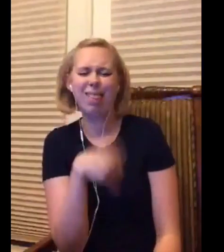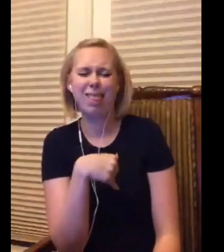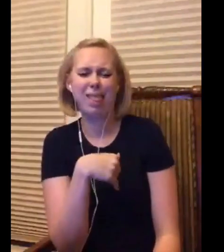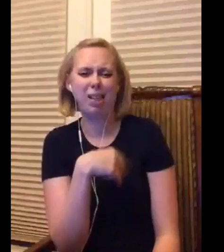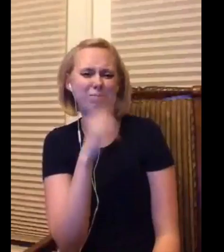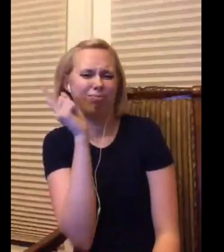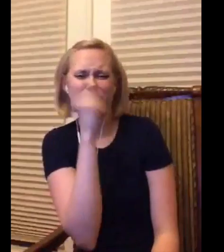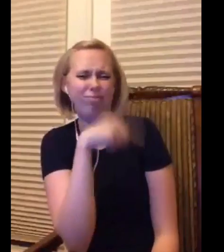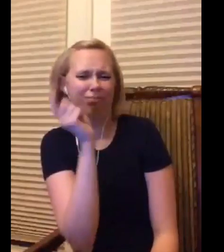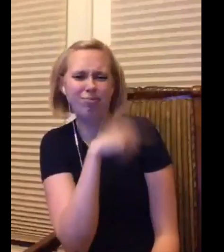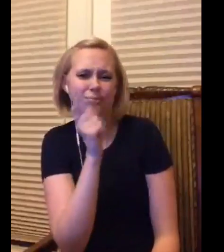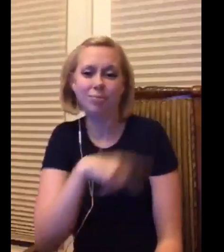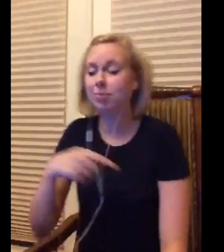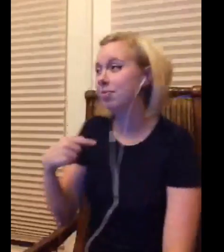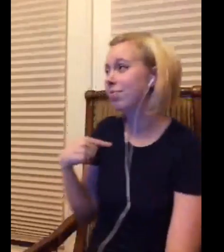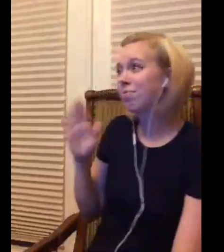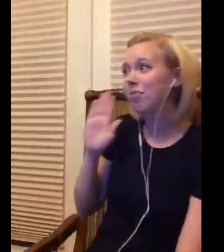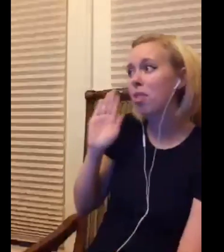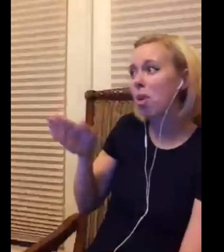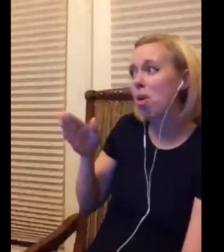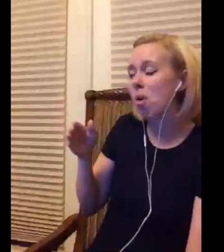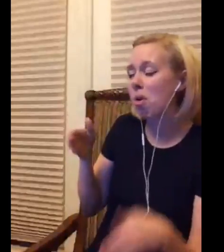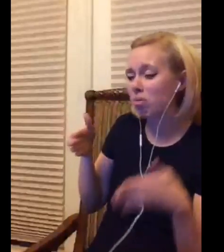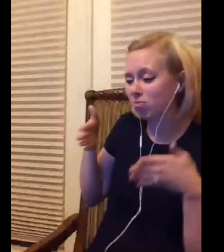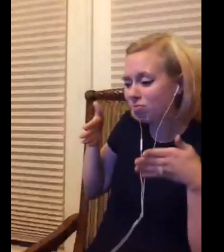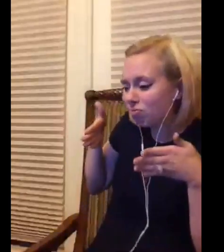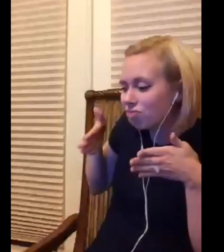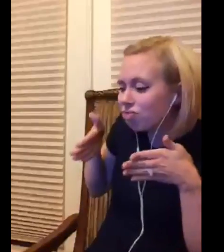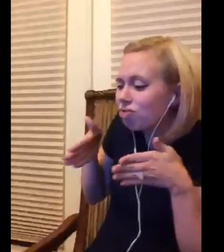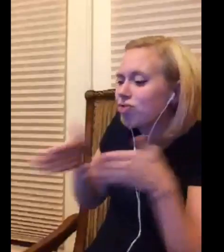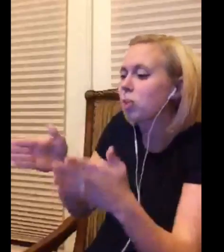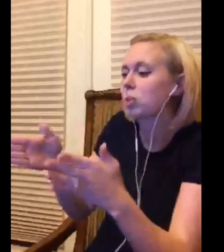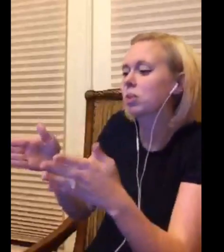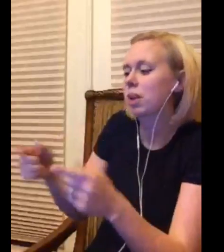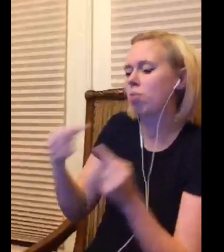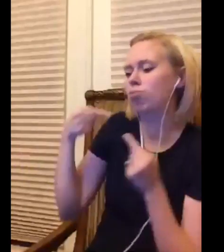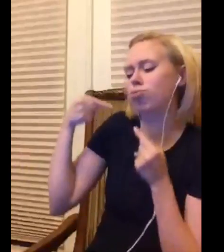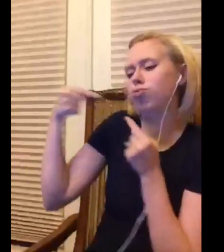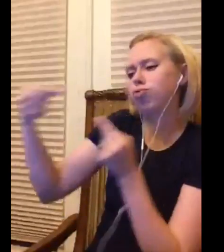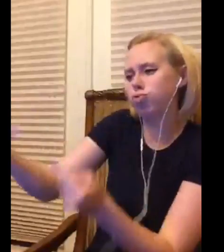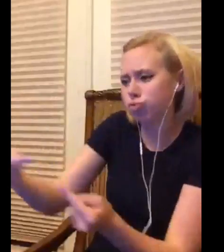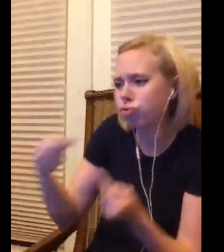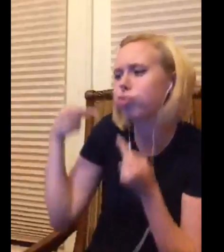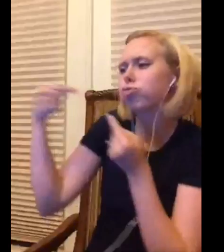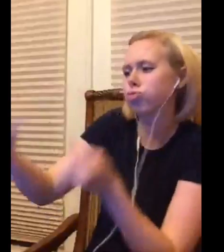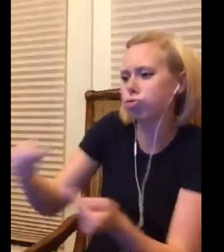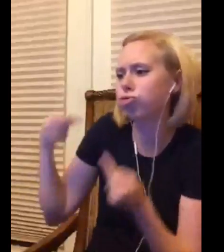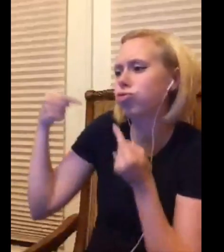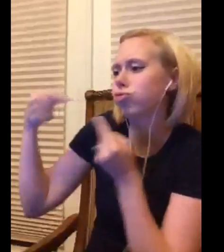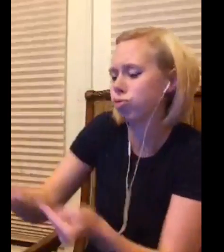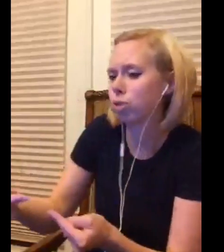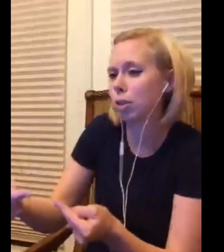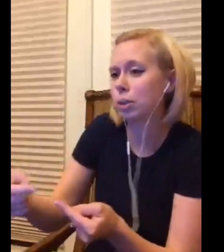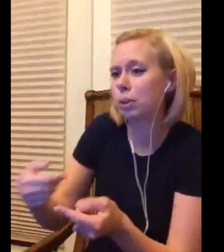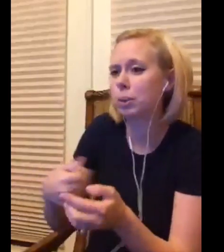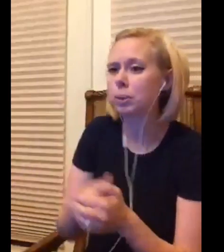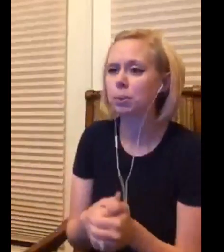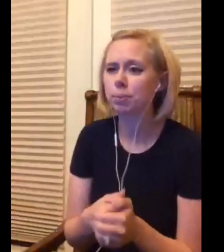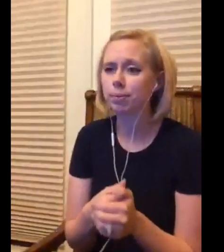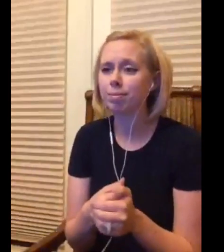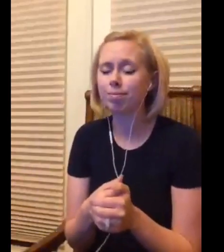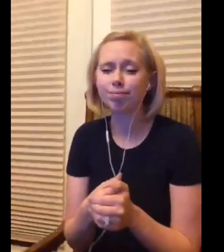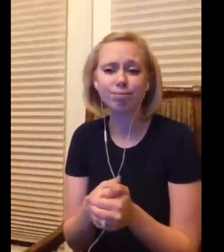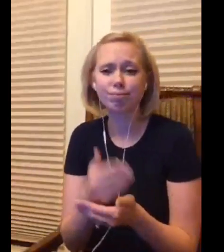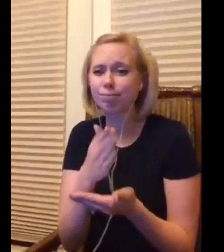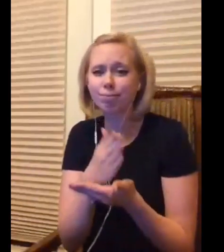dear. Needless to say, it was. Some people think that you can either have it in you to build a relationship or you don't.